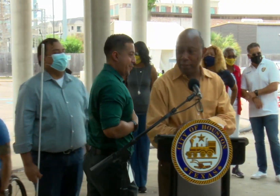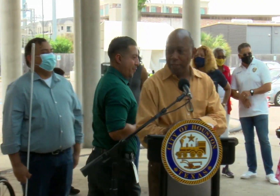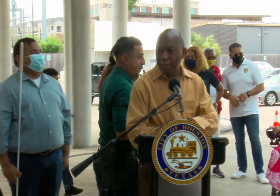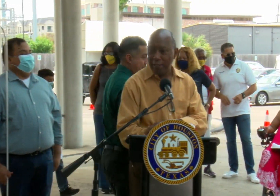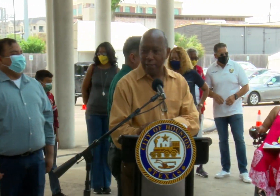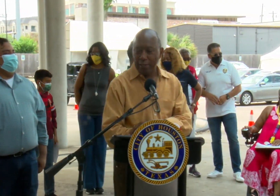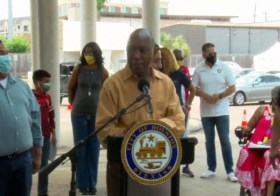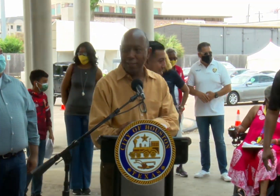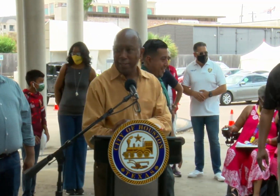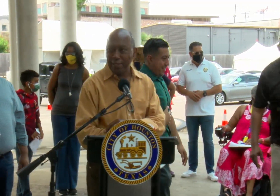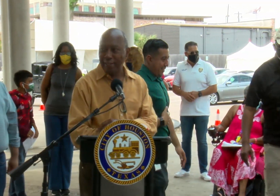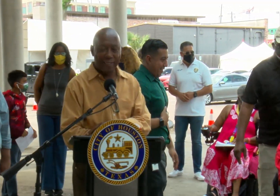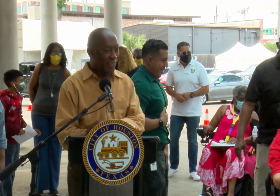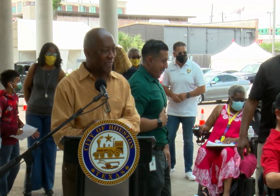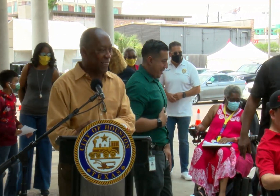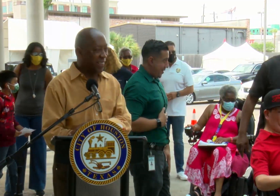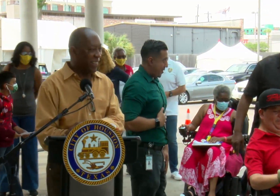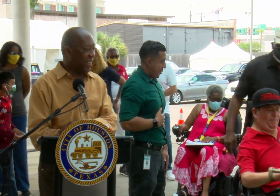is.